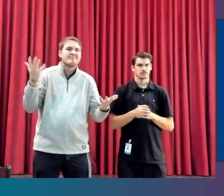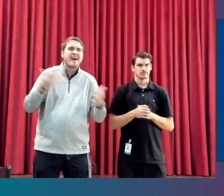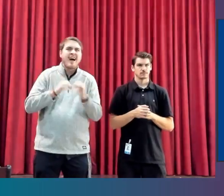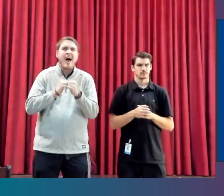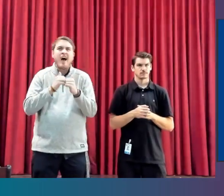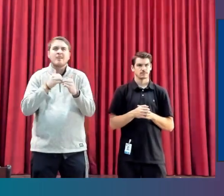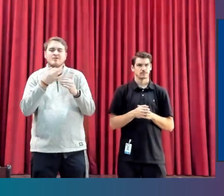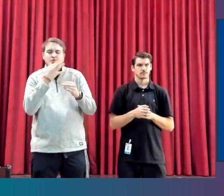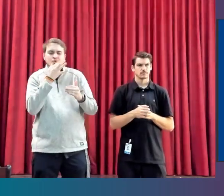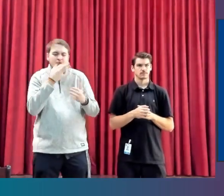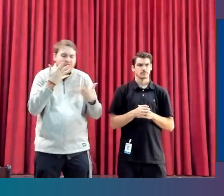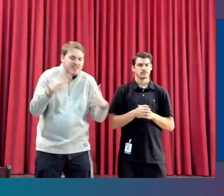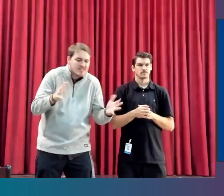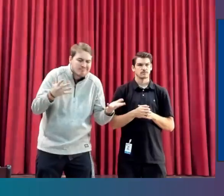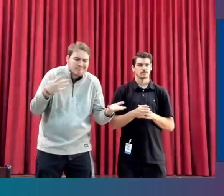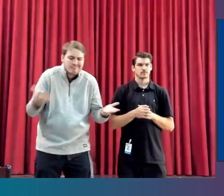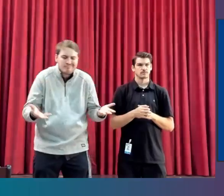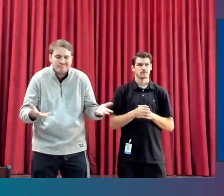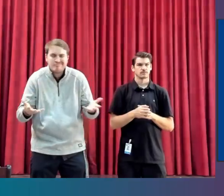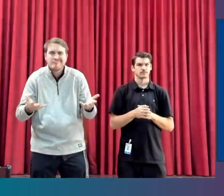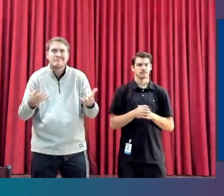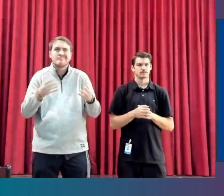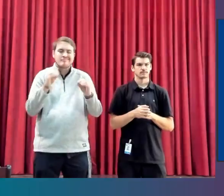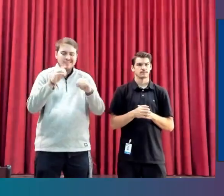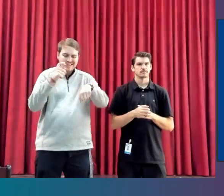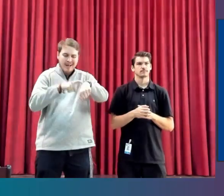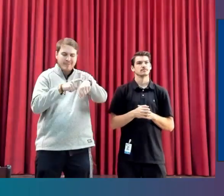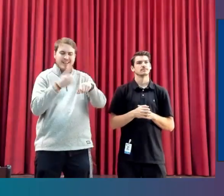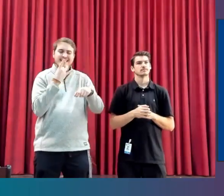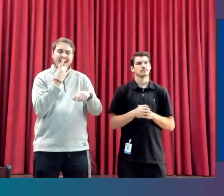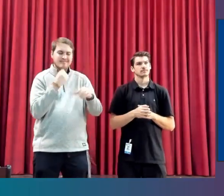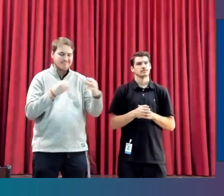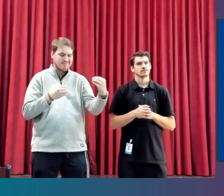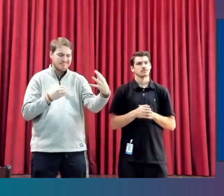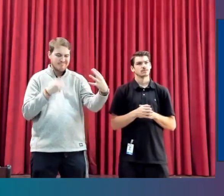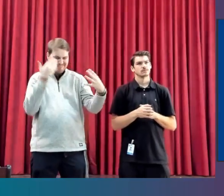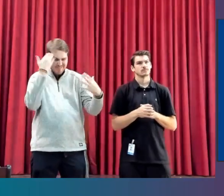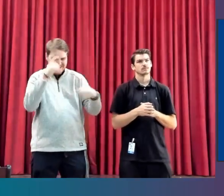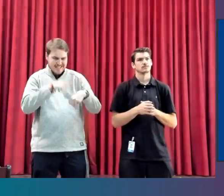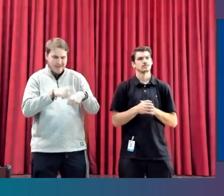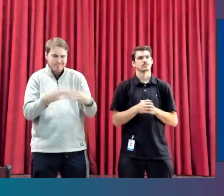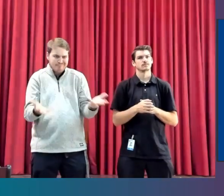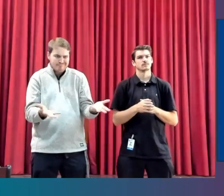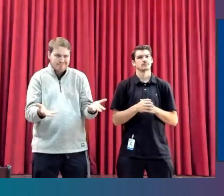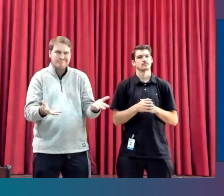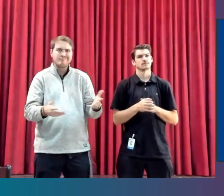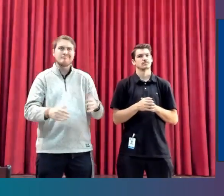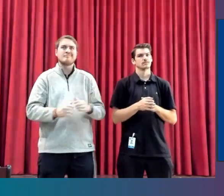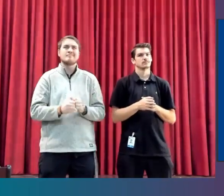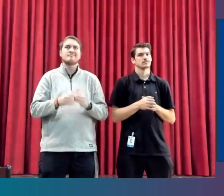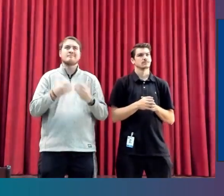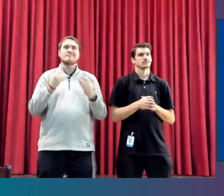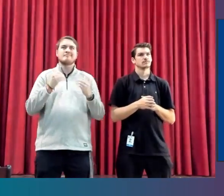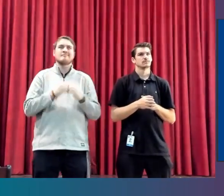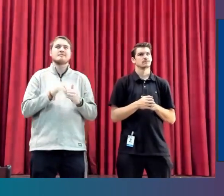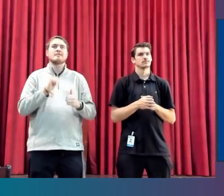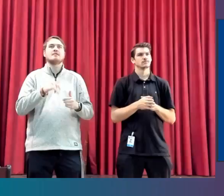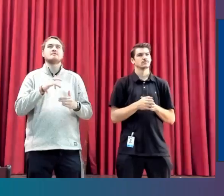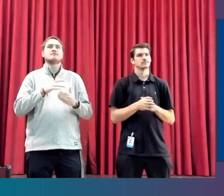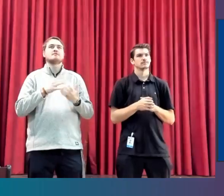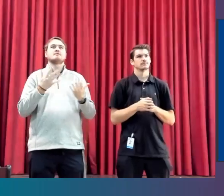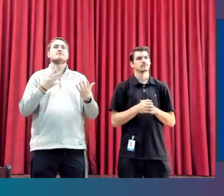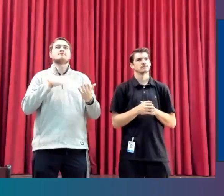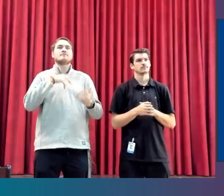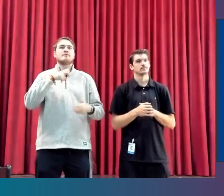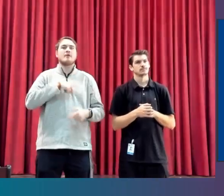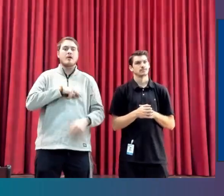our dryer, for example, it doesn't have a timer on it, so we don't know when it's gonna finish. We wanna be able to buy